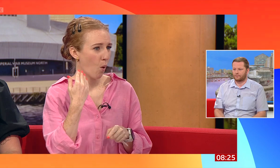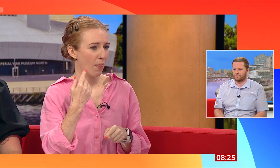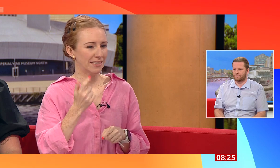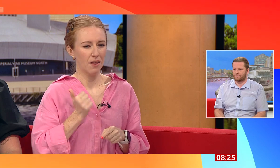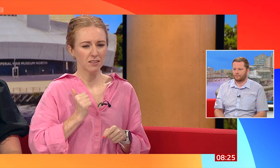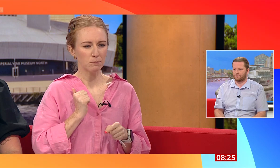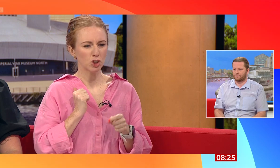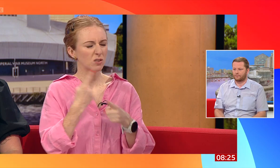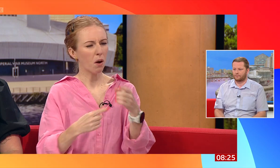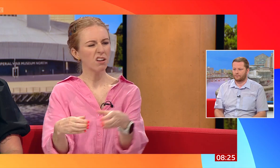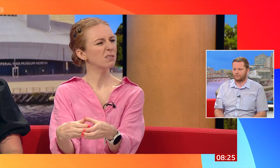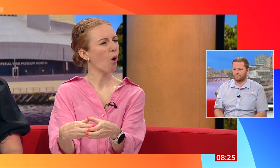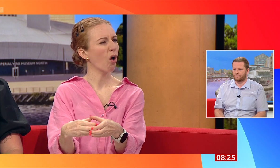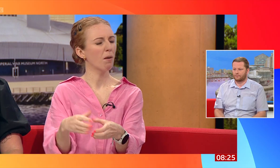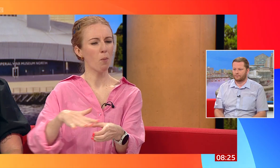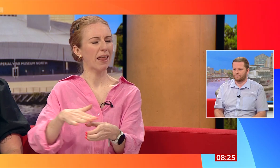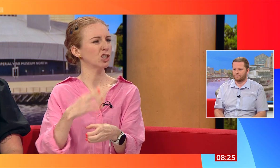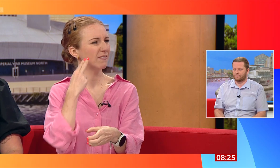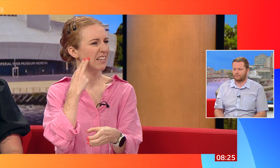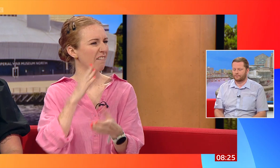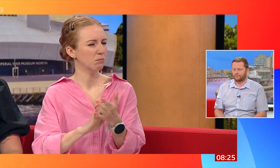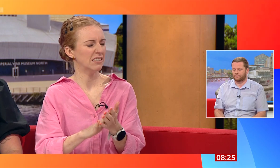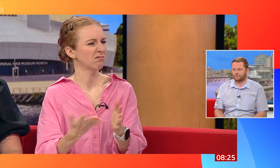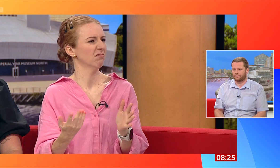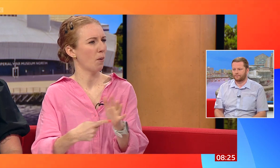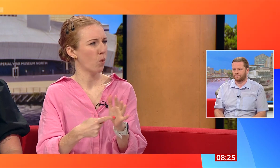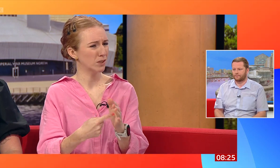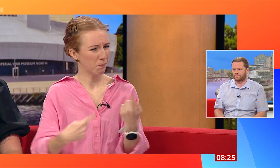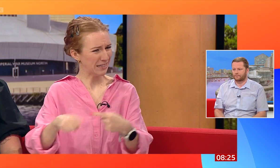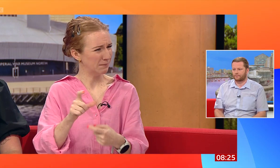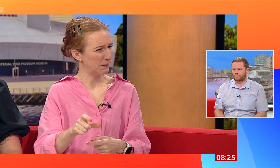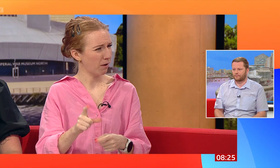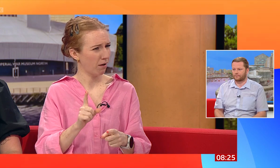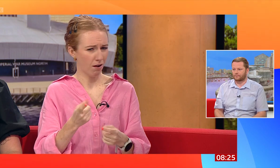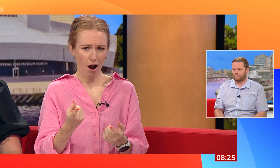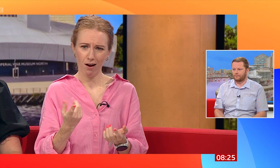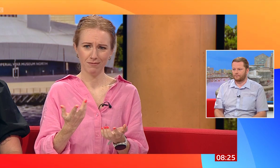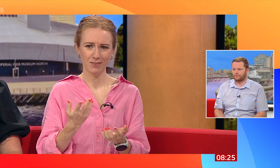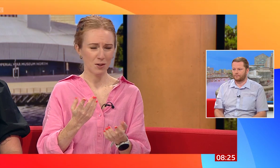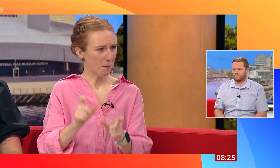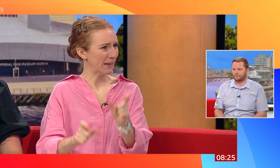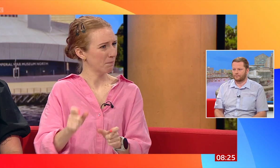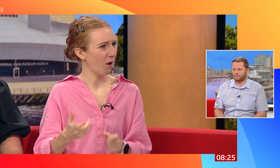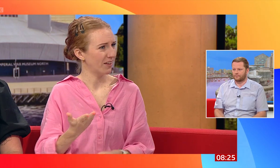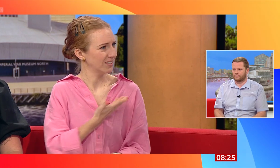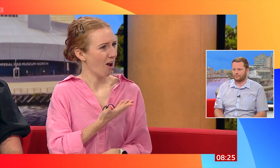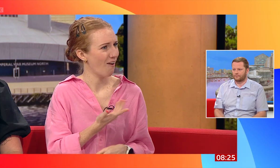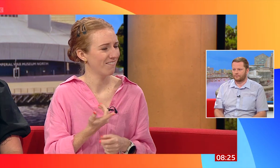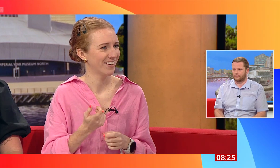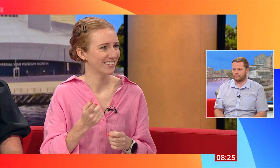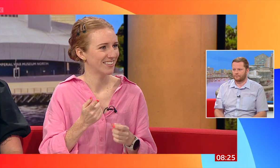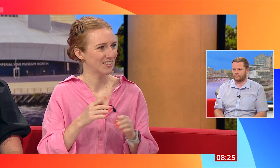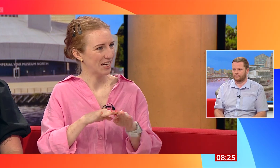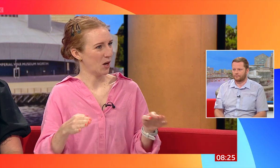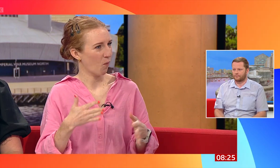So like I said before, the assumption is that there's only a small population of deaf people, but they are people,